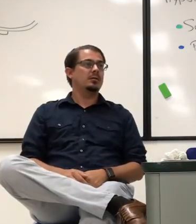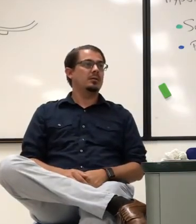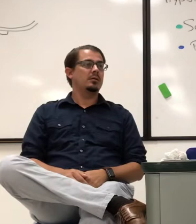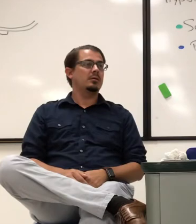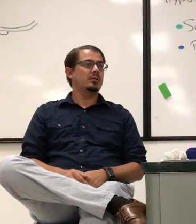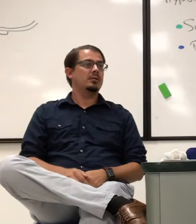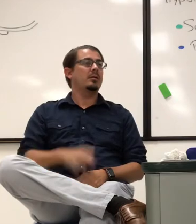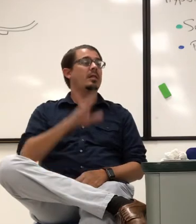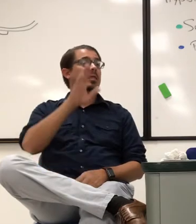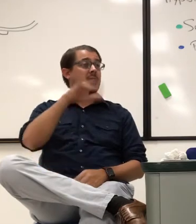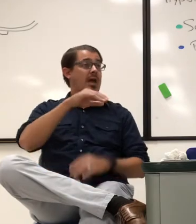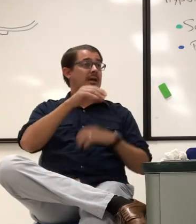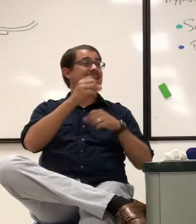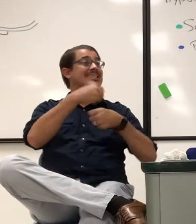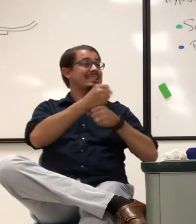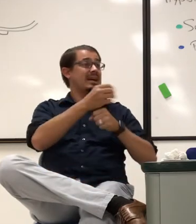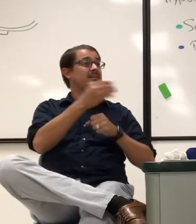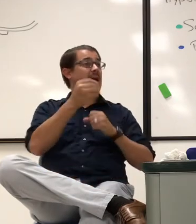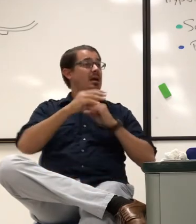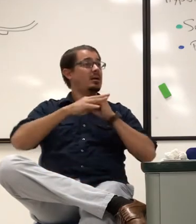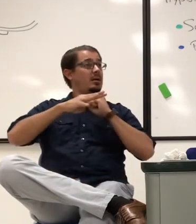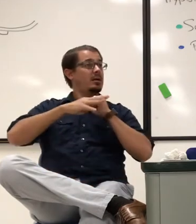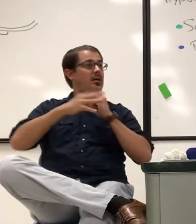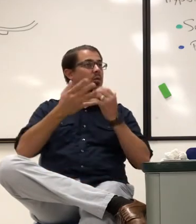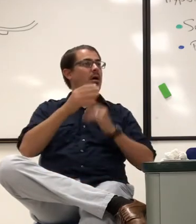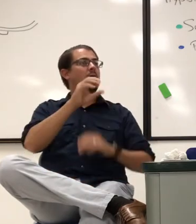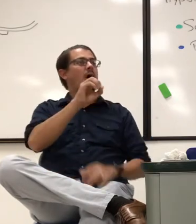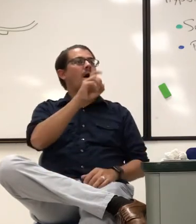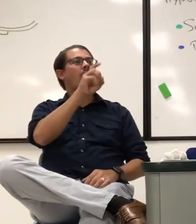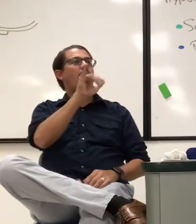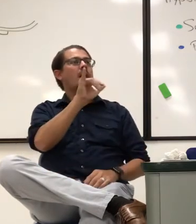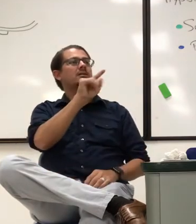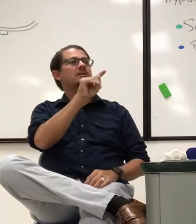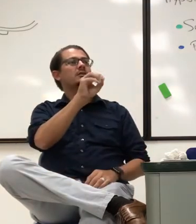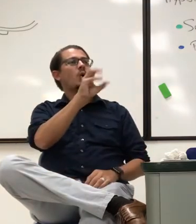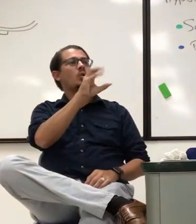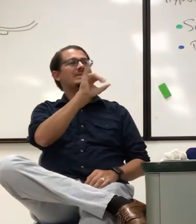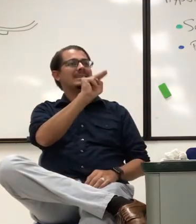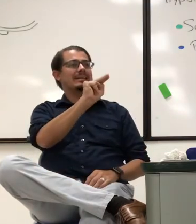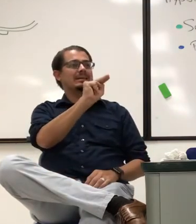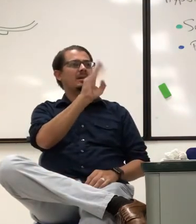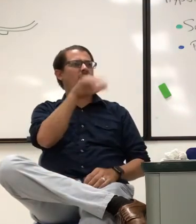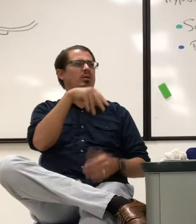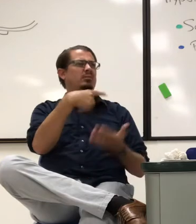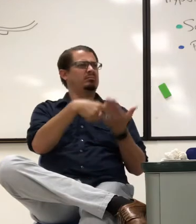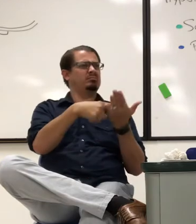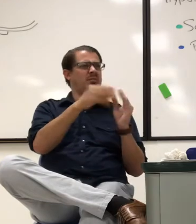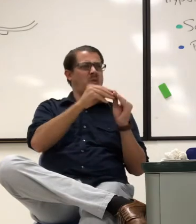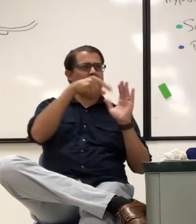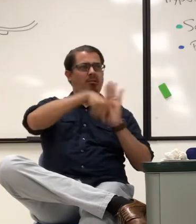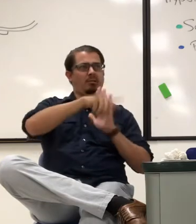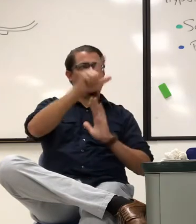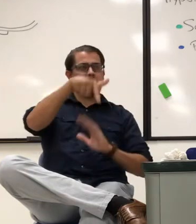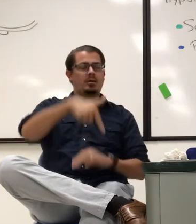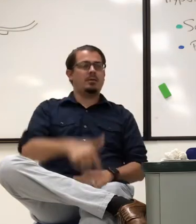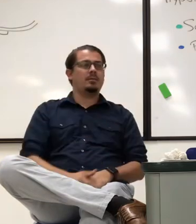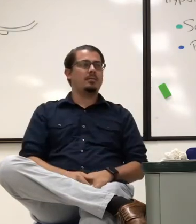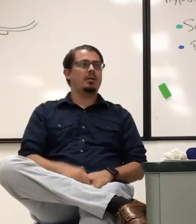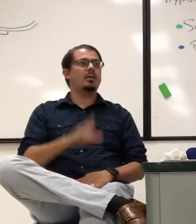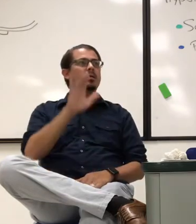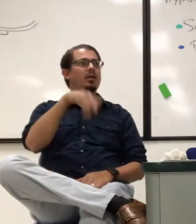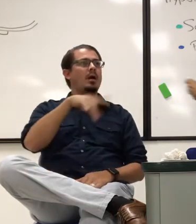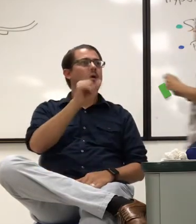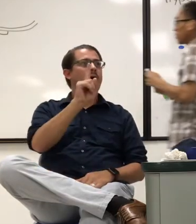They synthesize, secrete oxytocin. I'll tell you the physiology of that later. Okay, so it's basically going